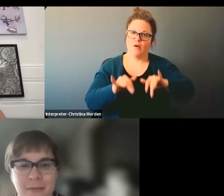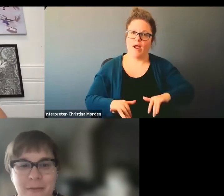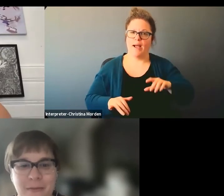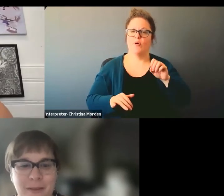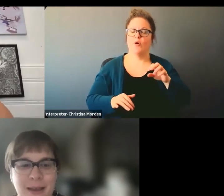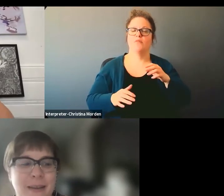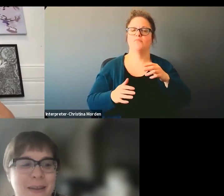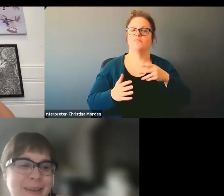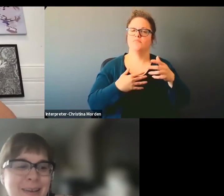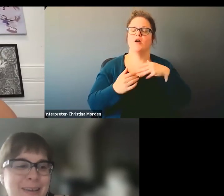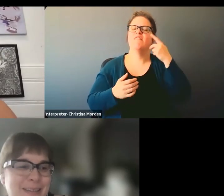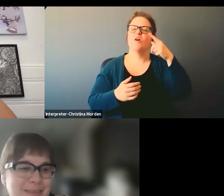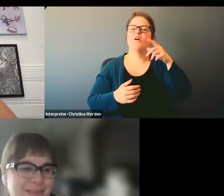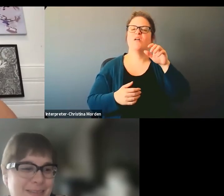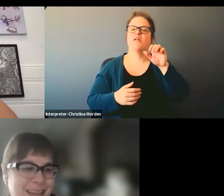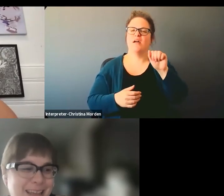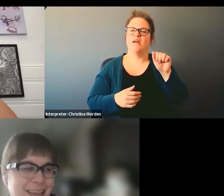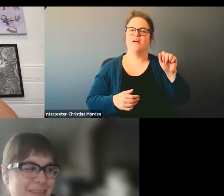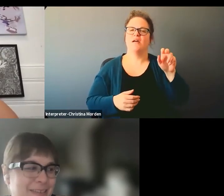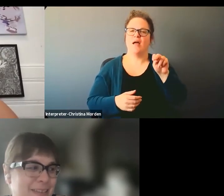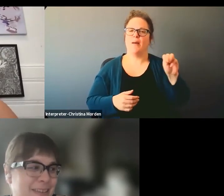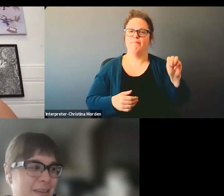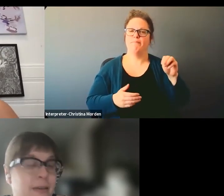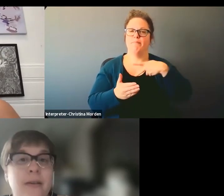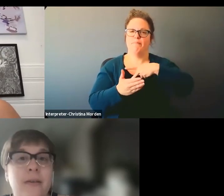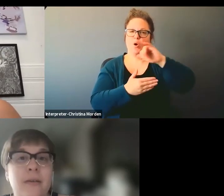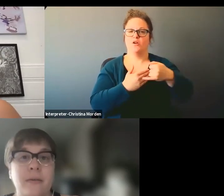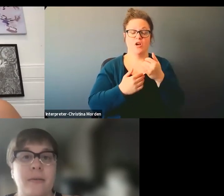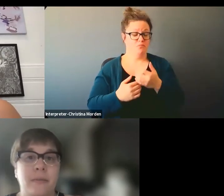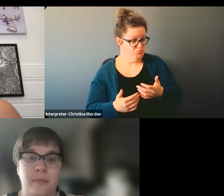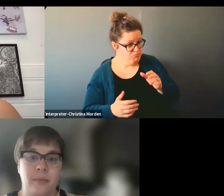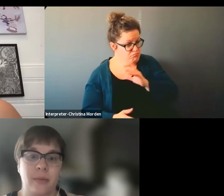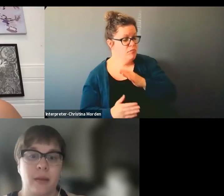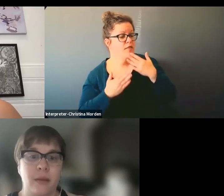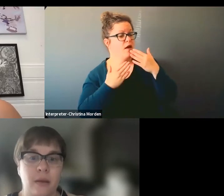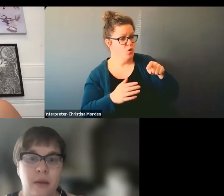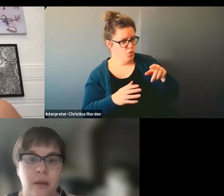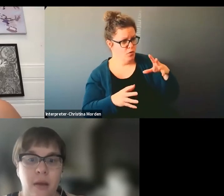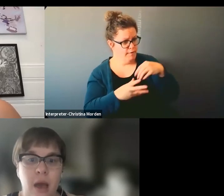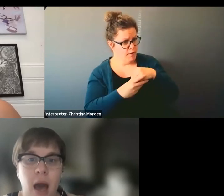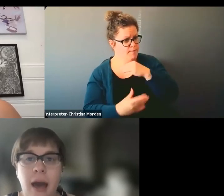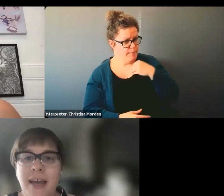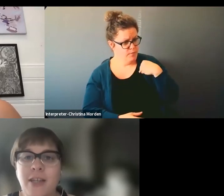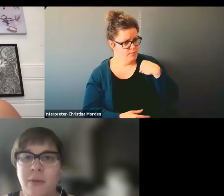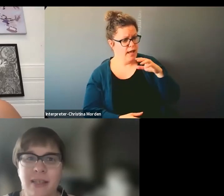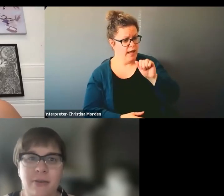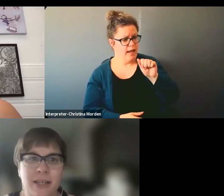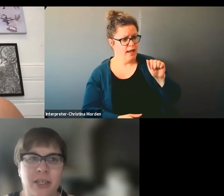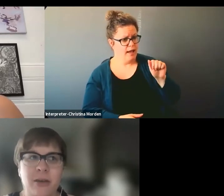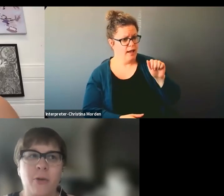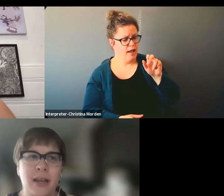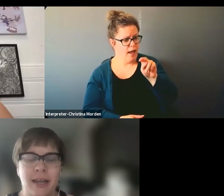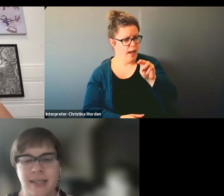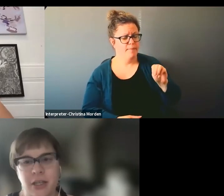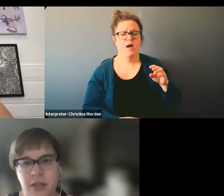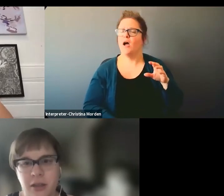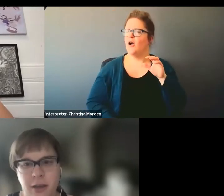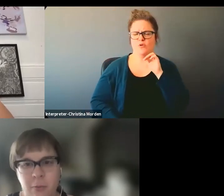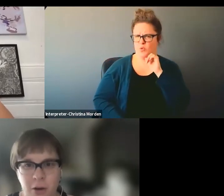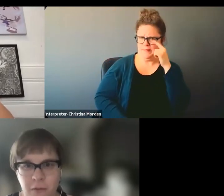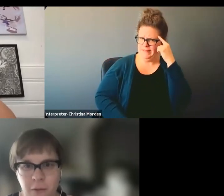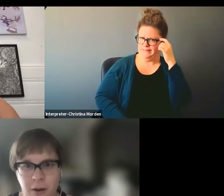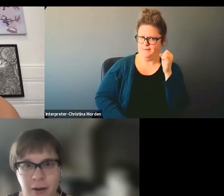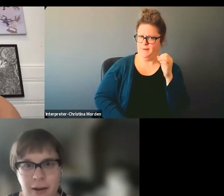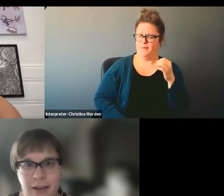Yeah, that would helpful be for that. wonderful. So Great. thank Are you. you part of our membership? I don't think so, actually. The organization